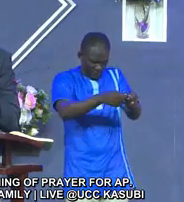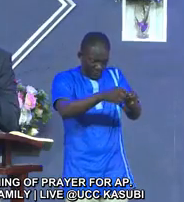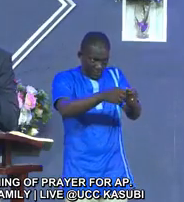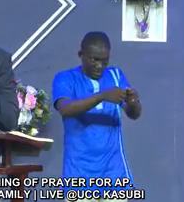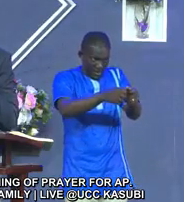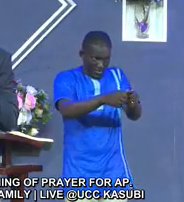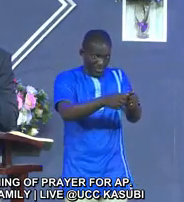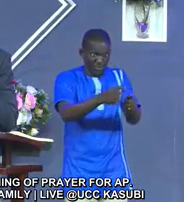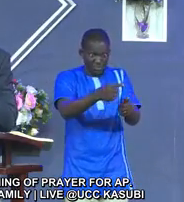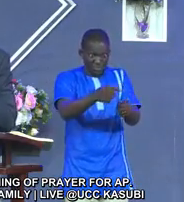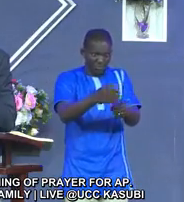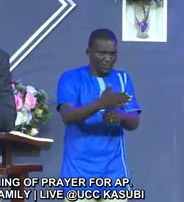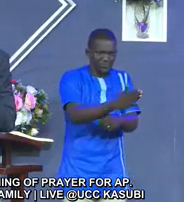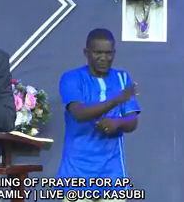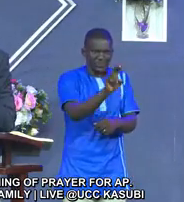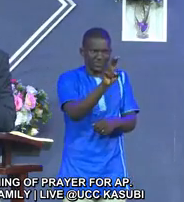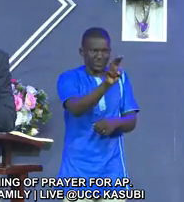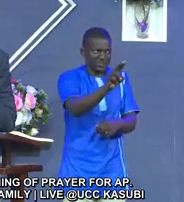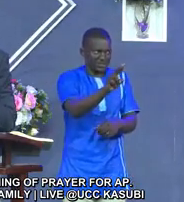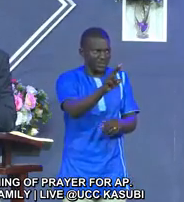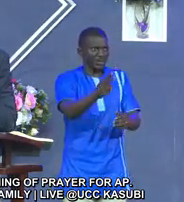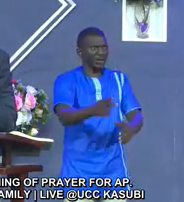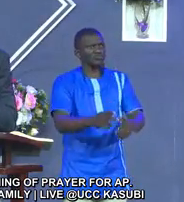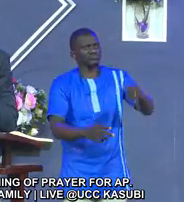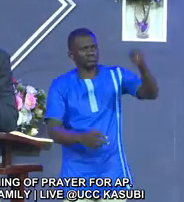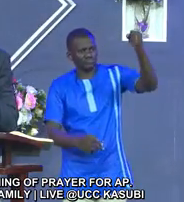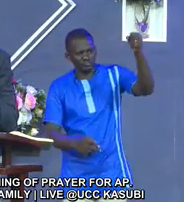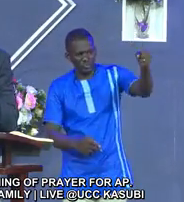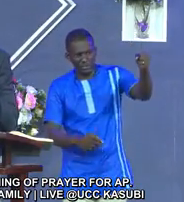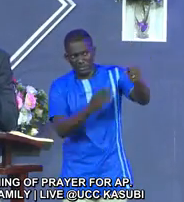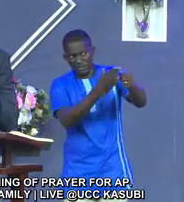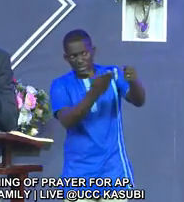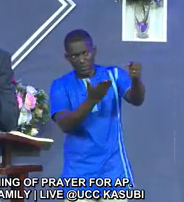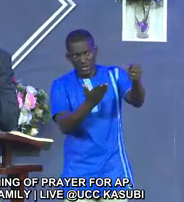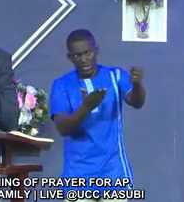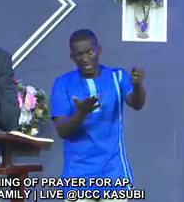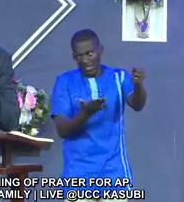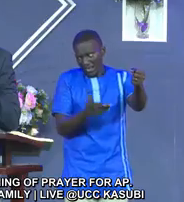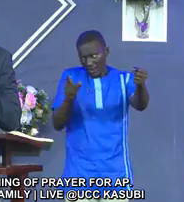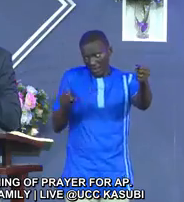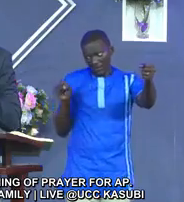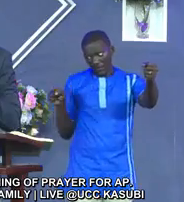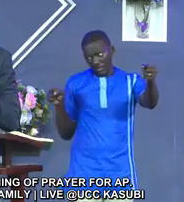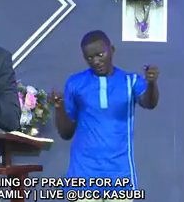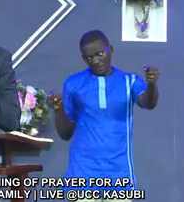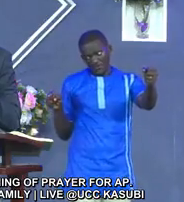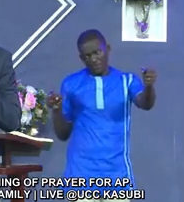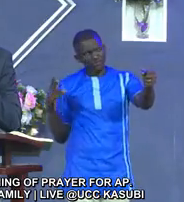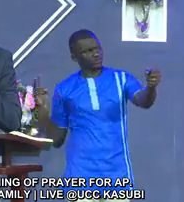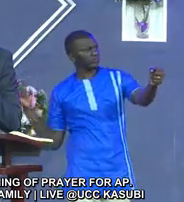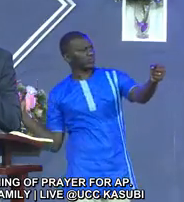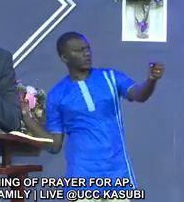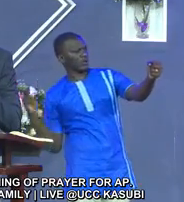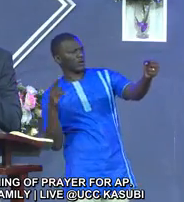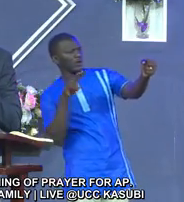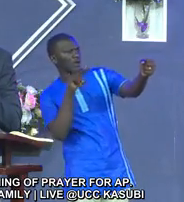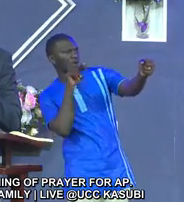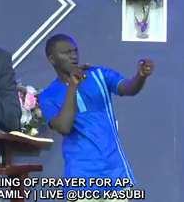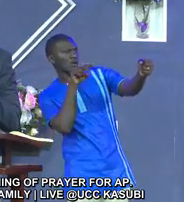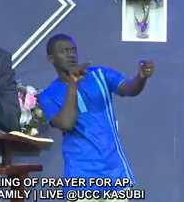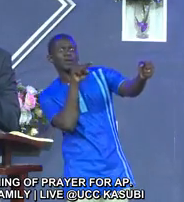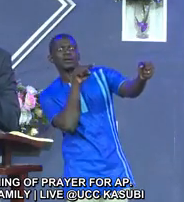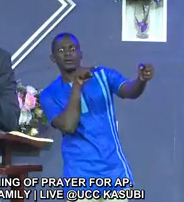snake aguwanike waggulu, and lift it up. Buli muntu agutunuulira, whoever would look at that